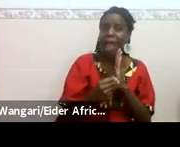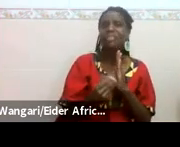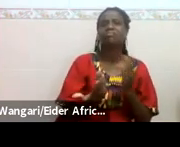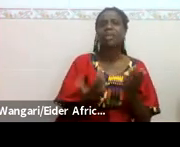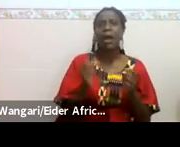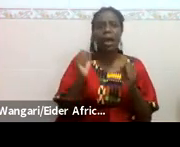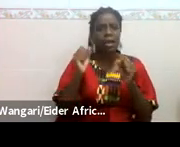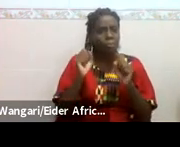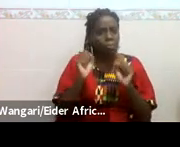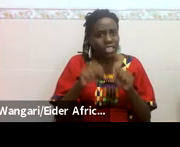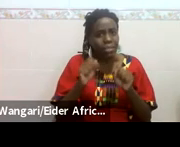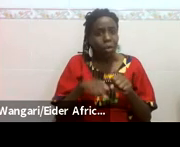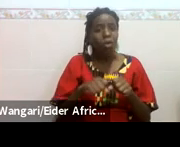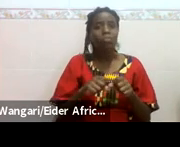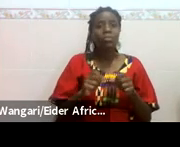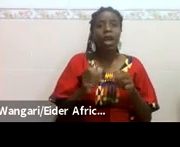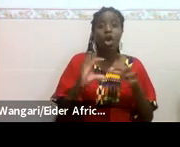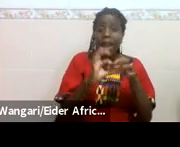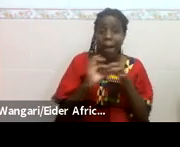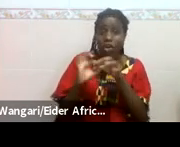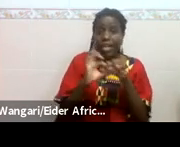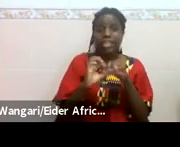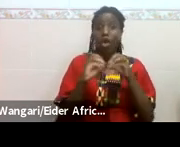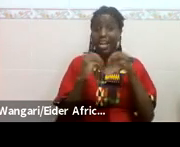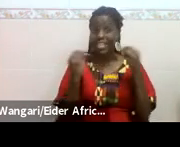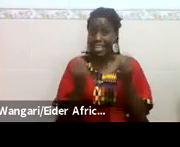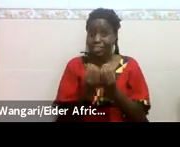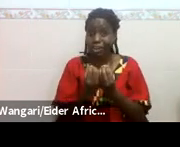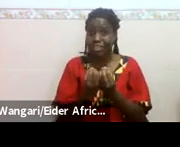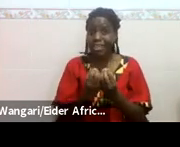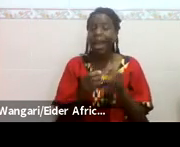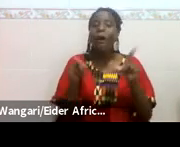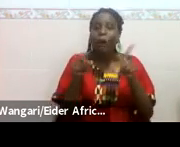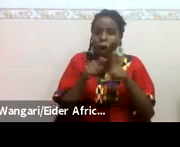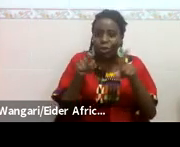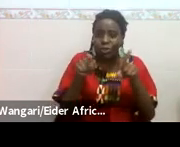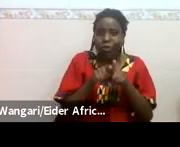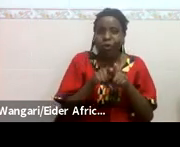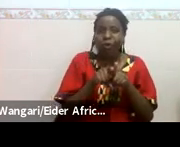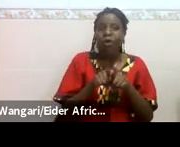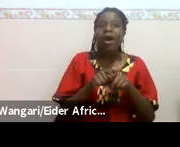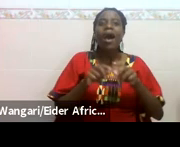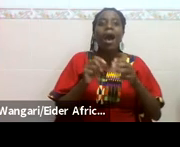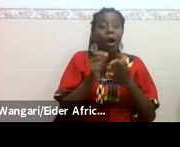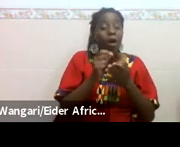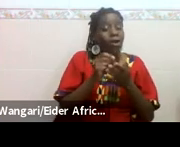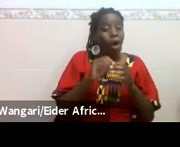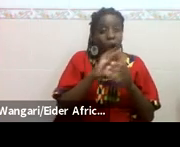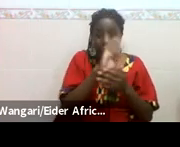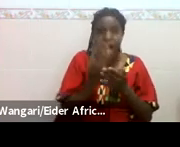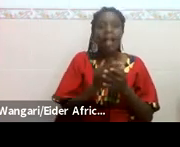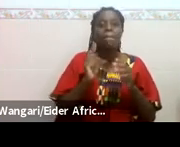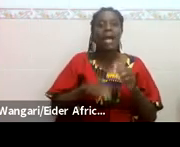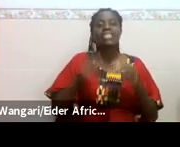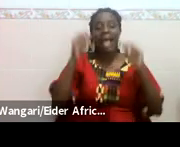these amazing organizations, but also being aware of the inequalities in the system and how